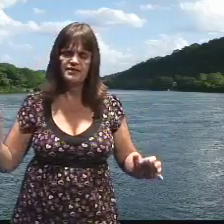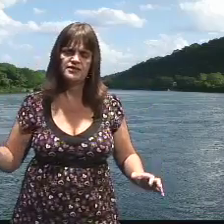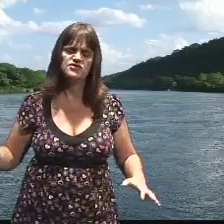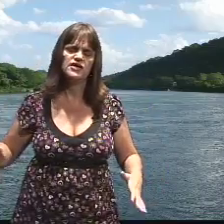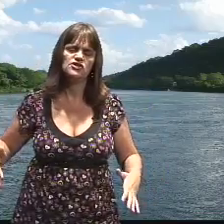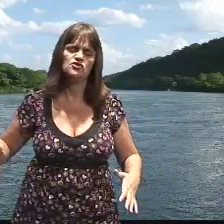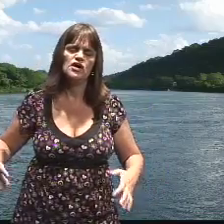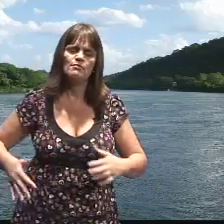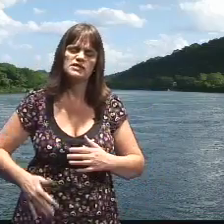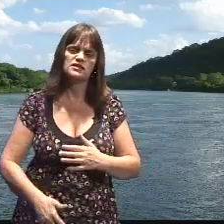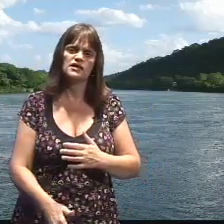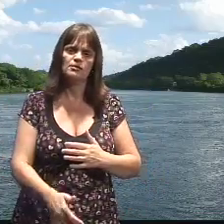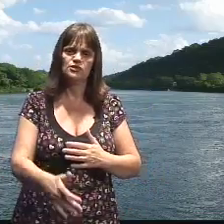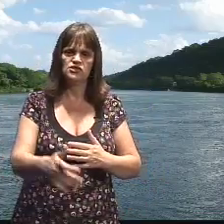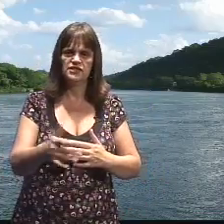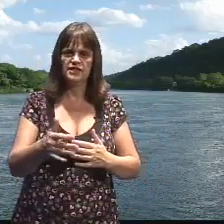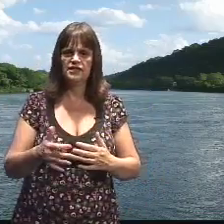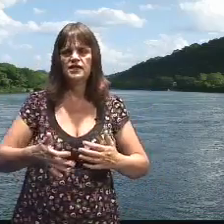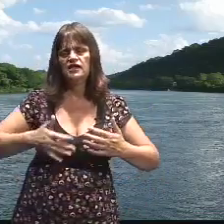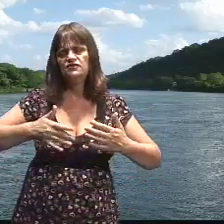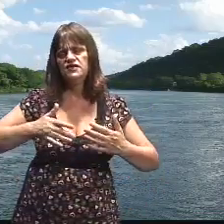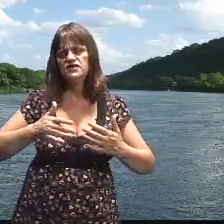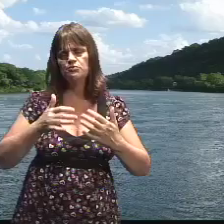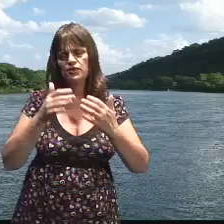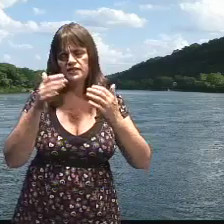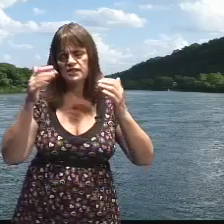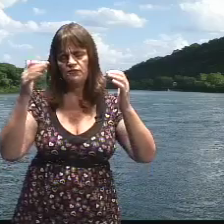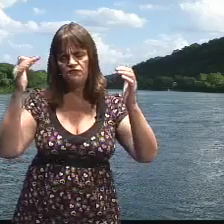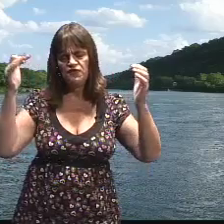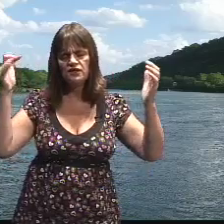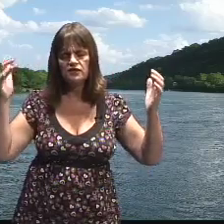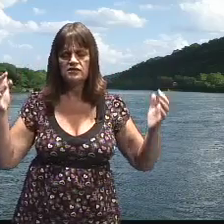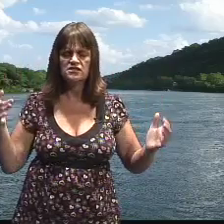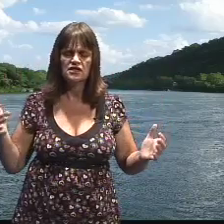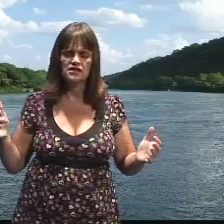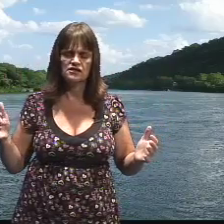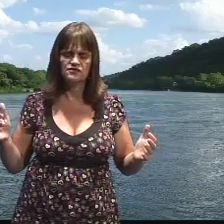things that you must accomplish today, if this brings up feelings of